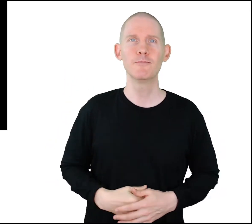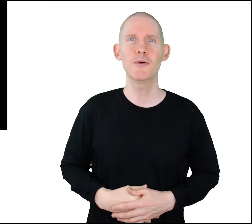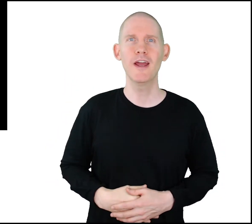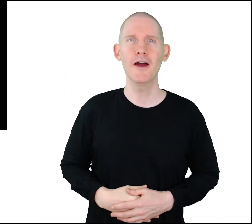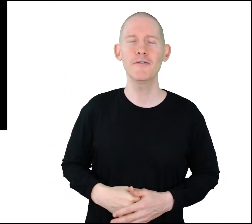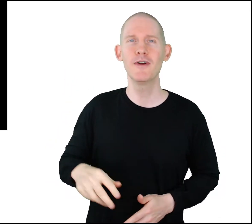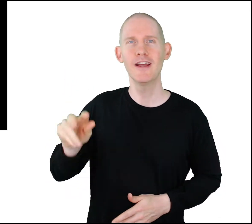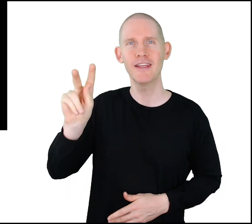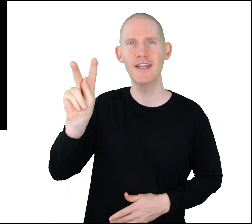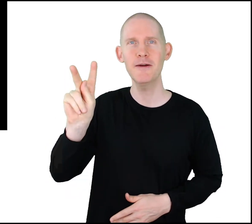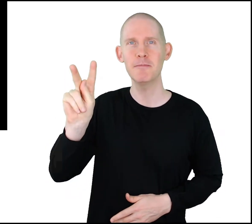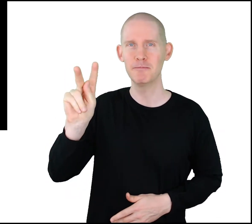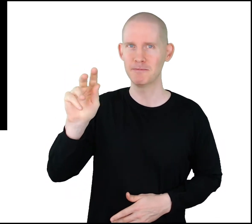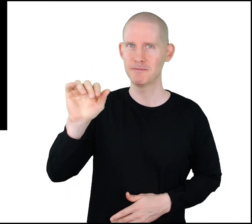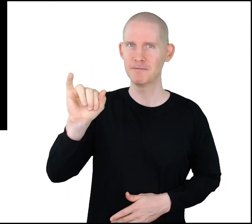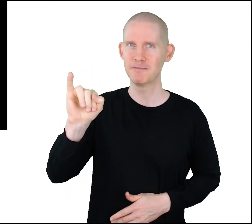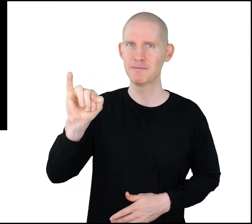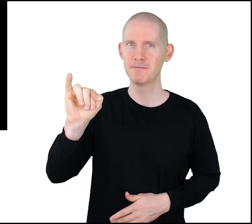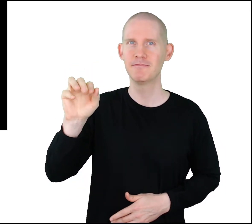We have Kim.